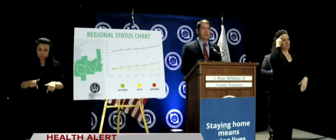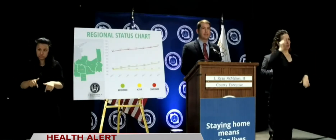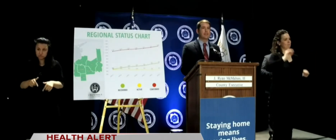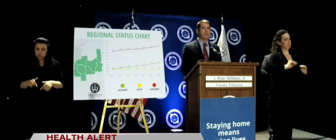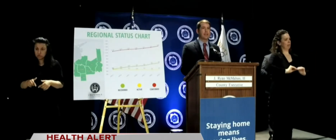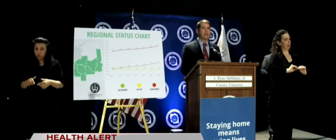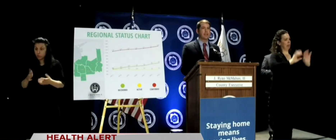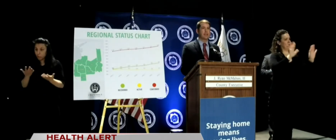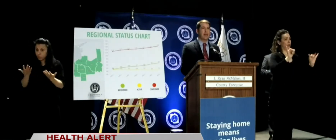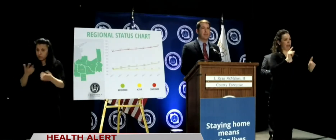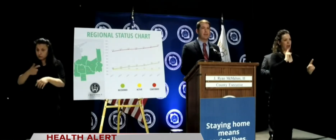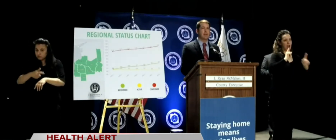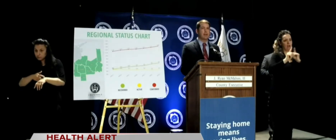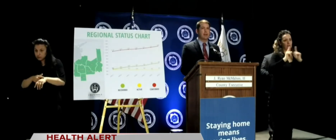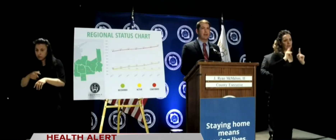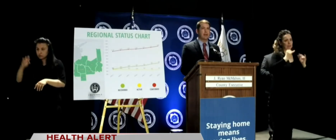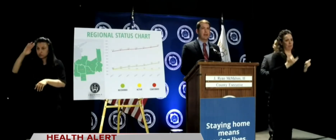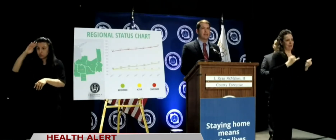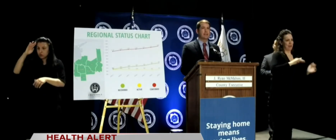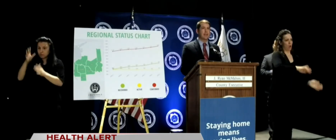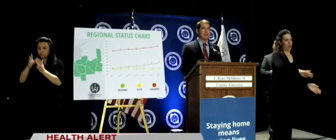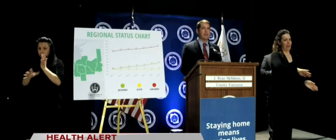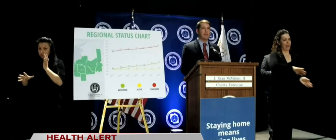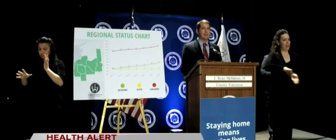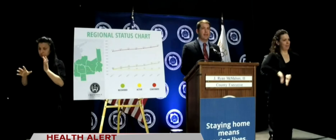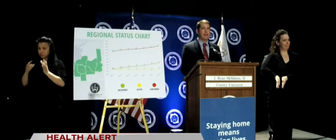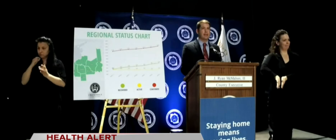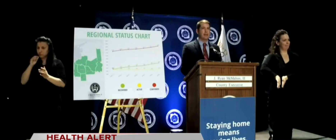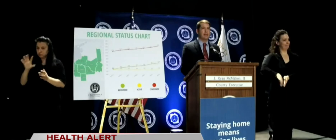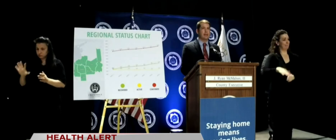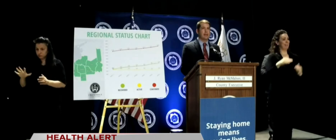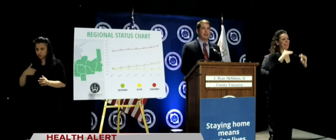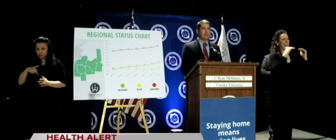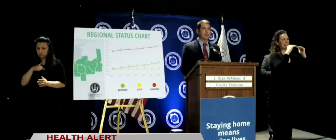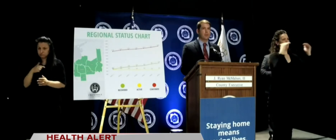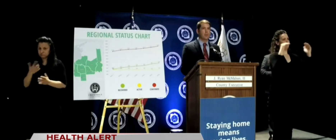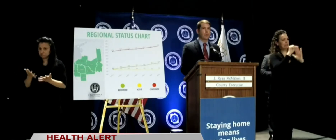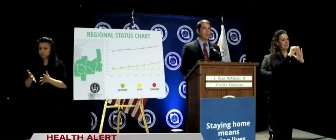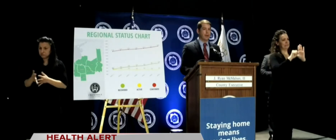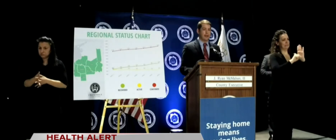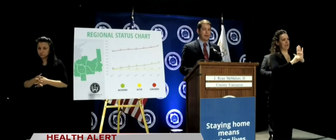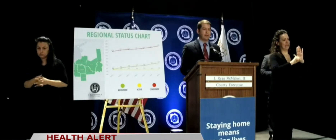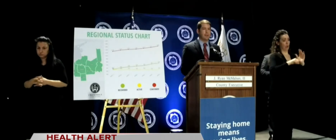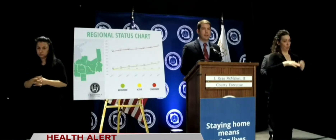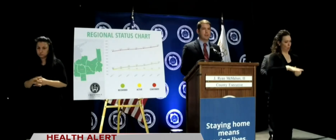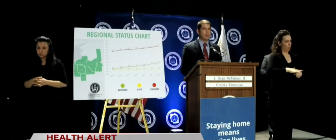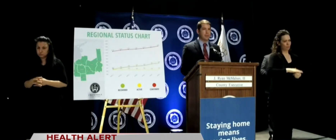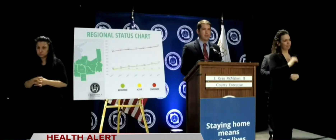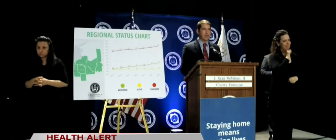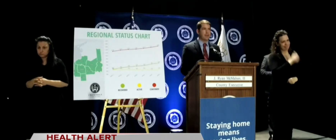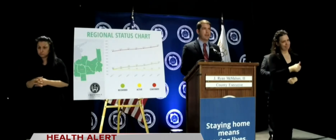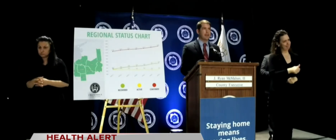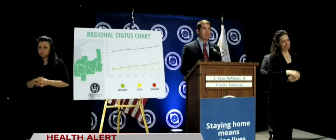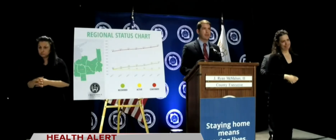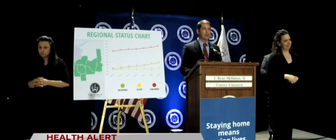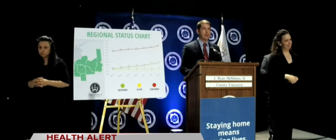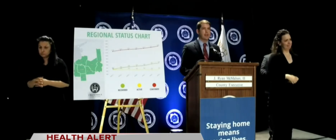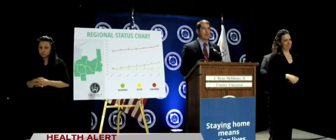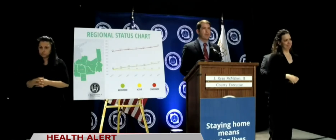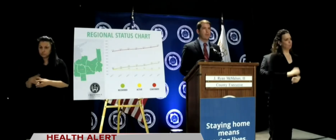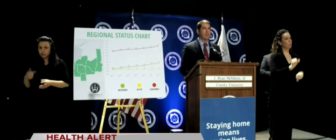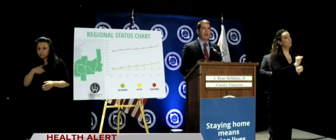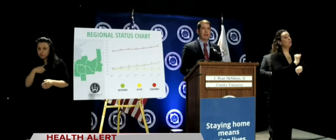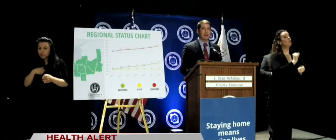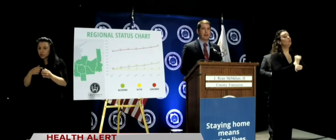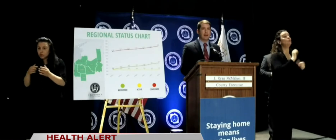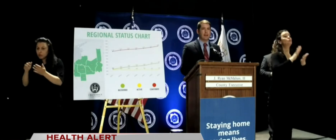conversation and a decision that needs to happen at the state level. And so we're working with the school district every day to make sure that